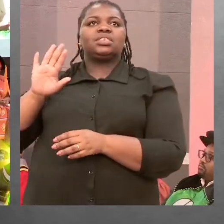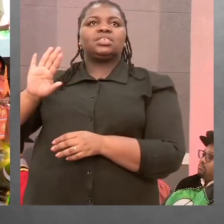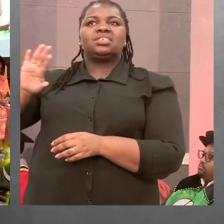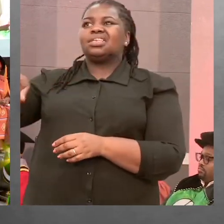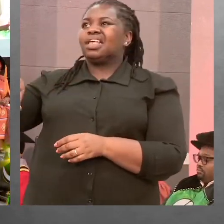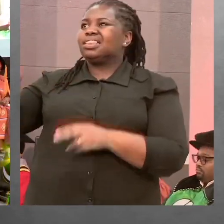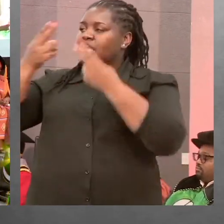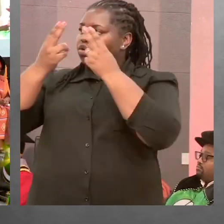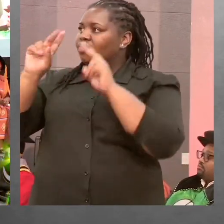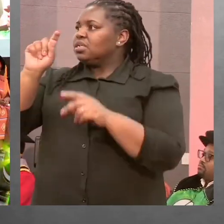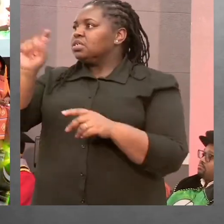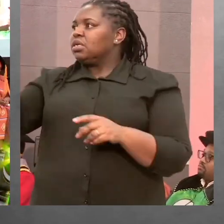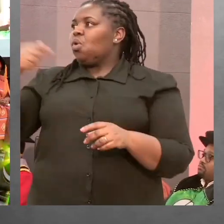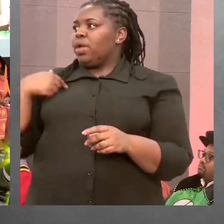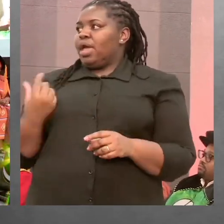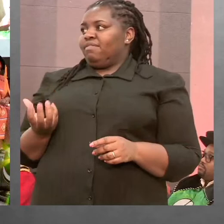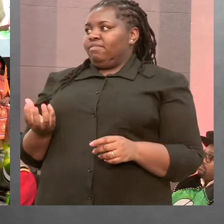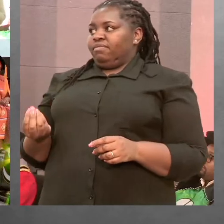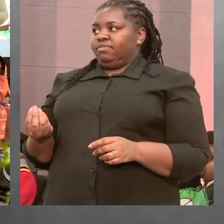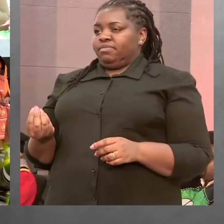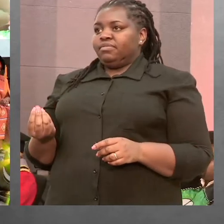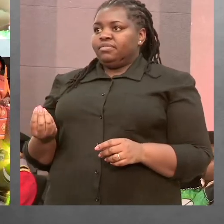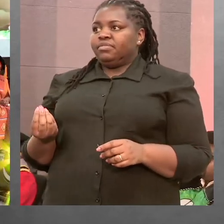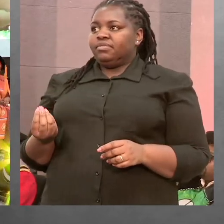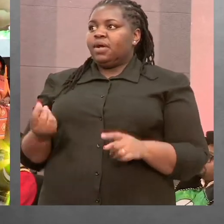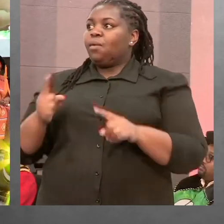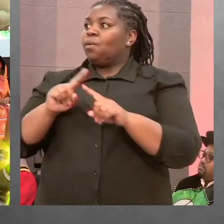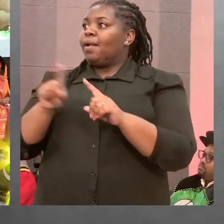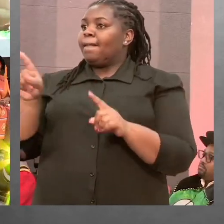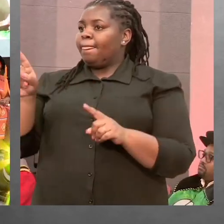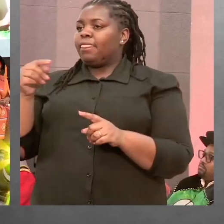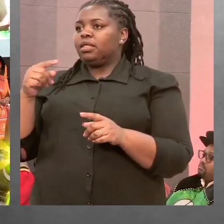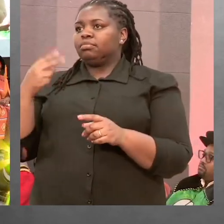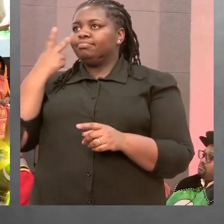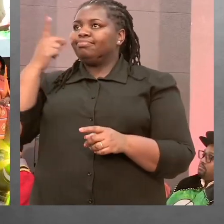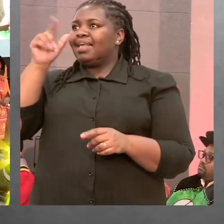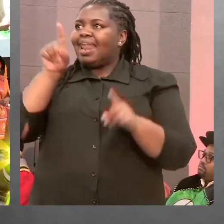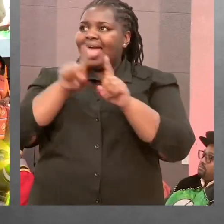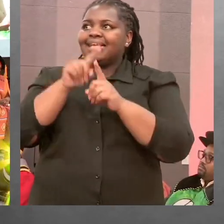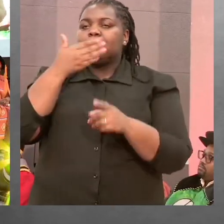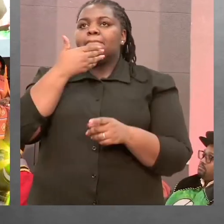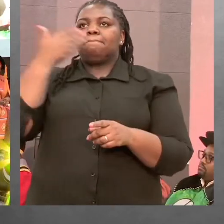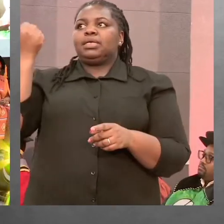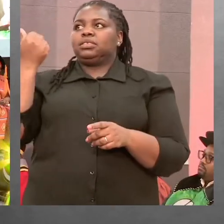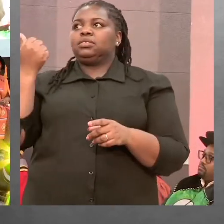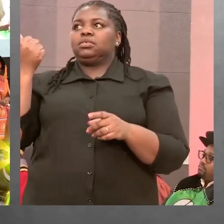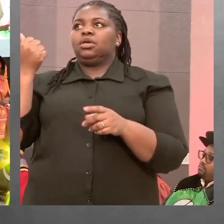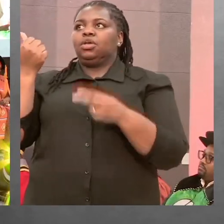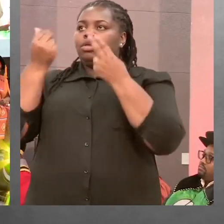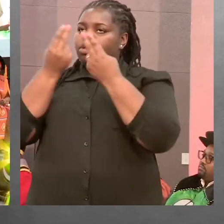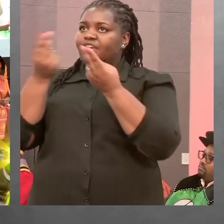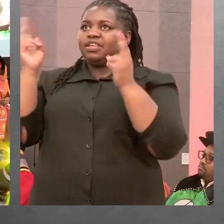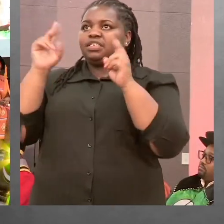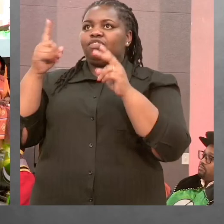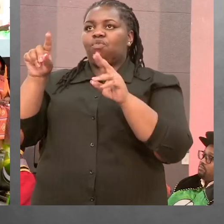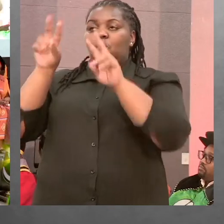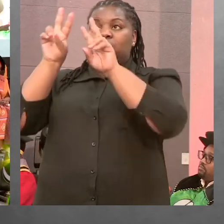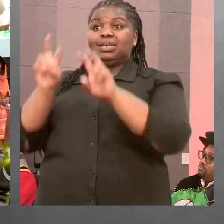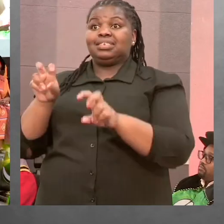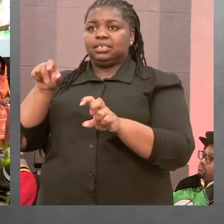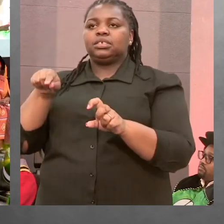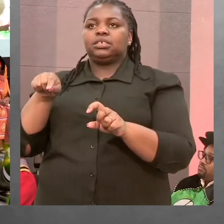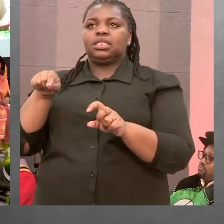As universities we have, whilst they are regarded as the best universities in research in the